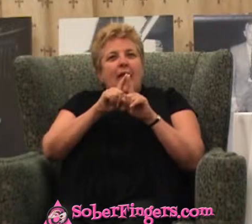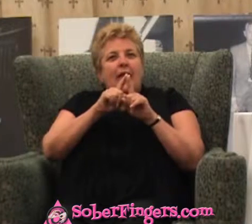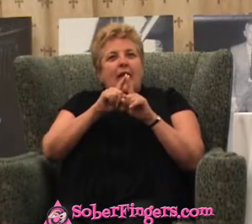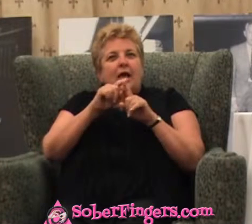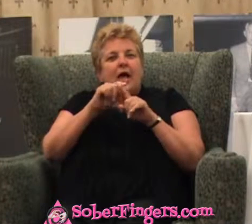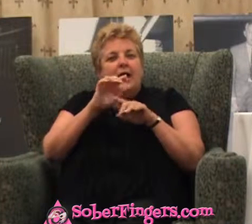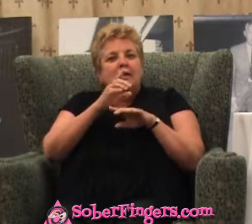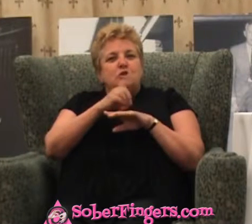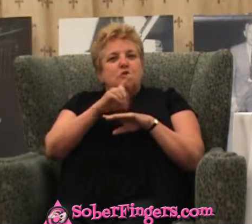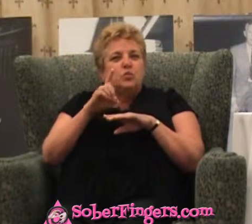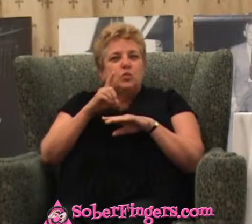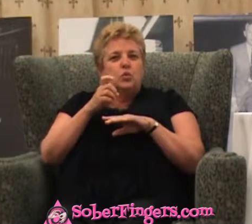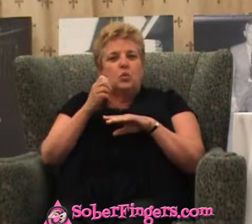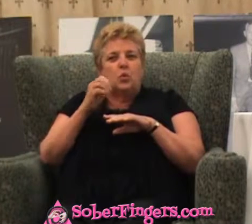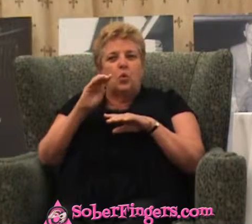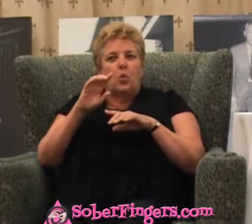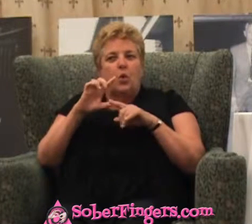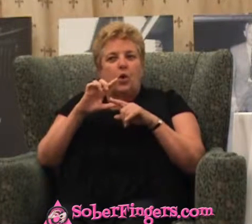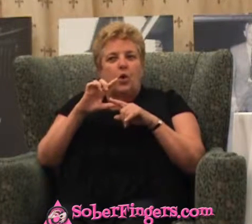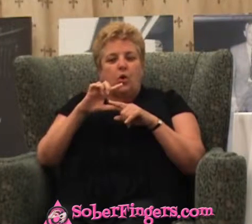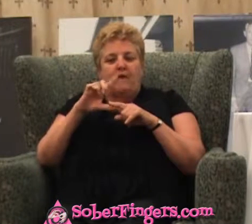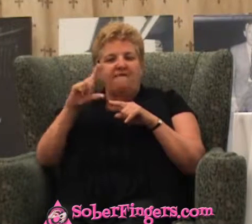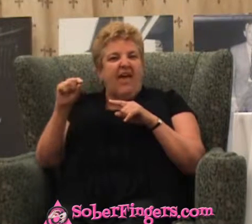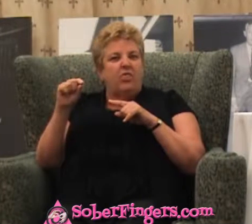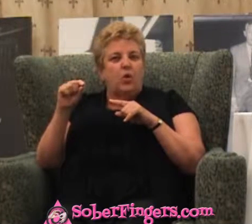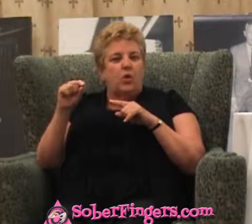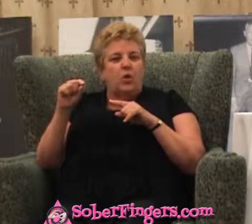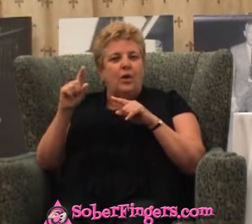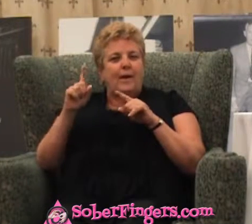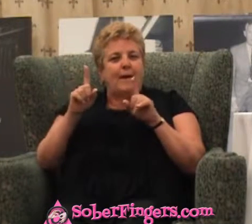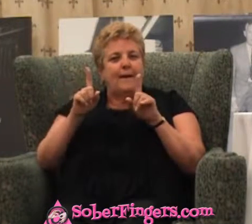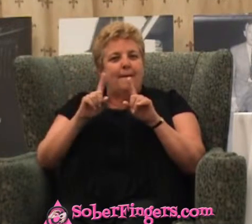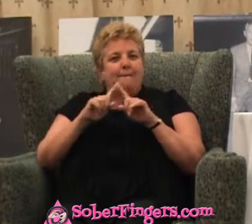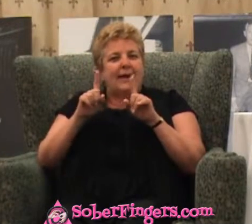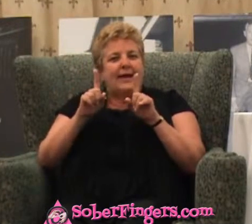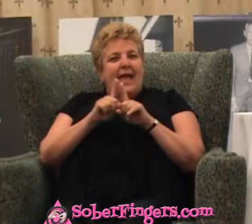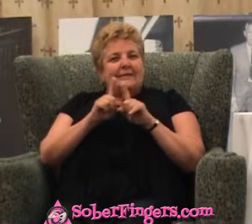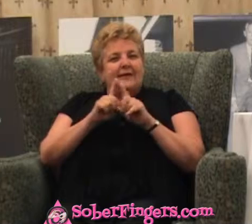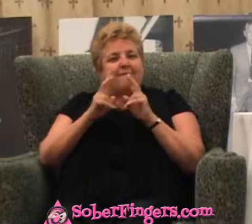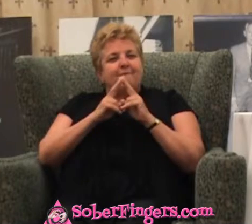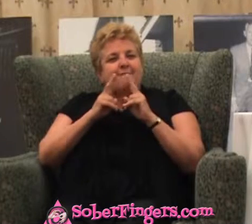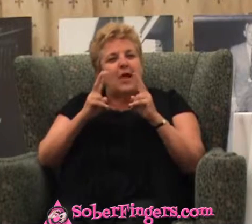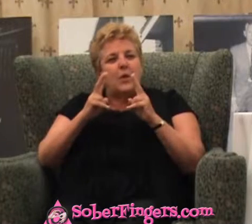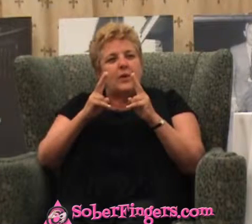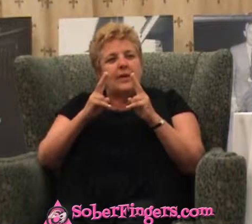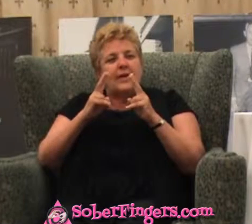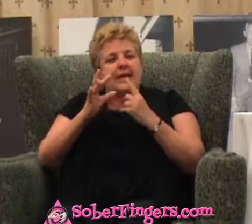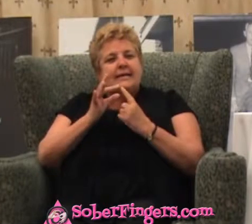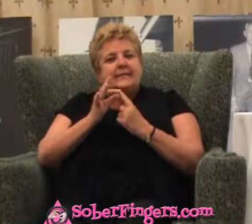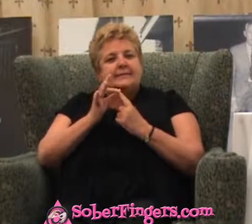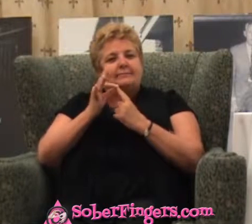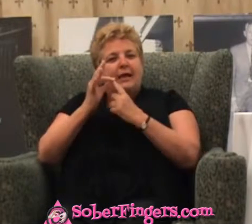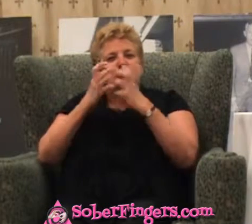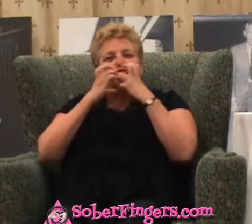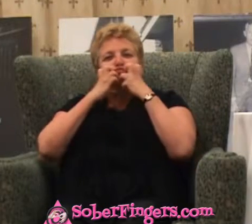or a feather on a panache, but as a very special treasure in my heart. And